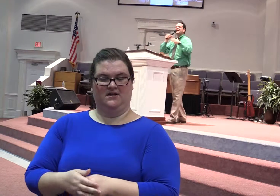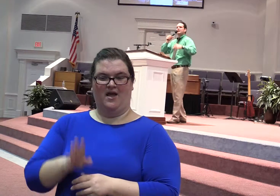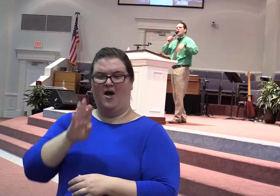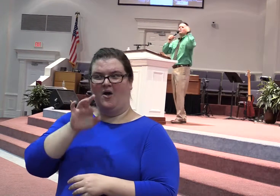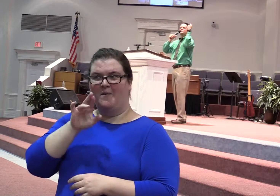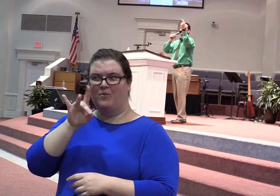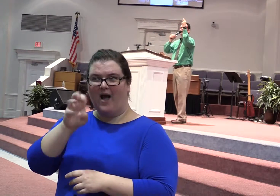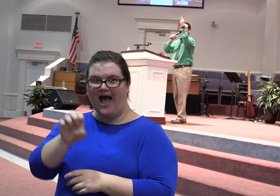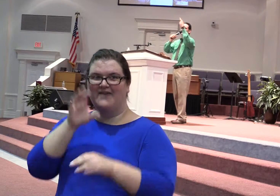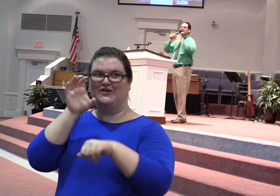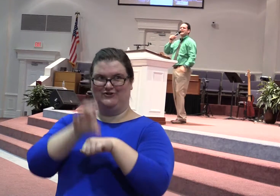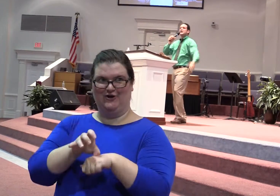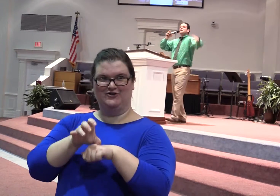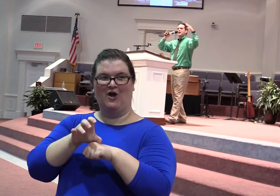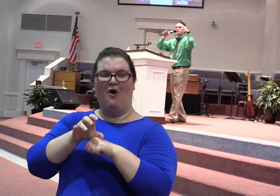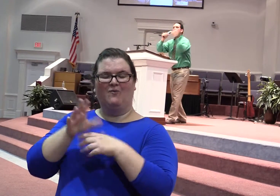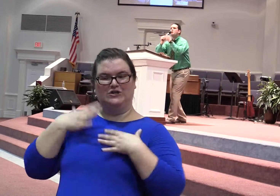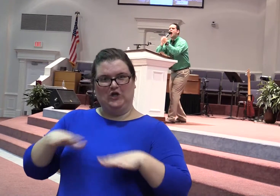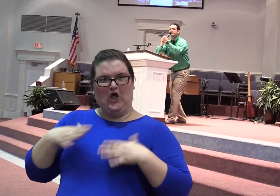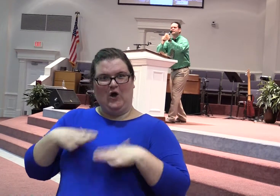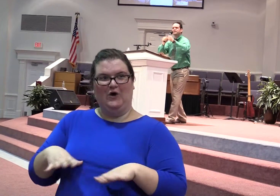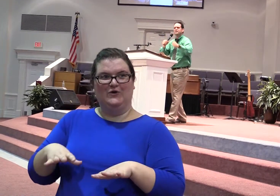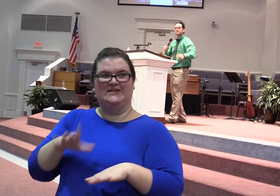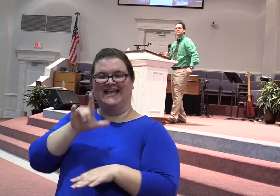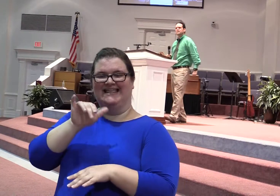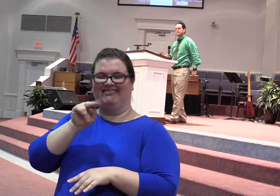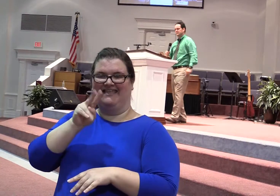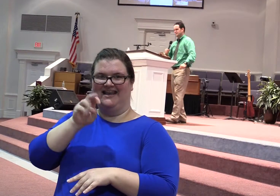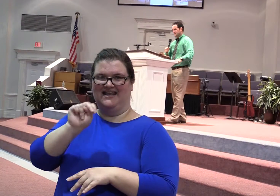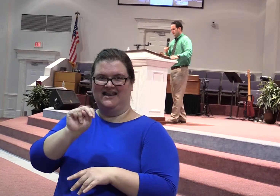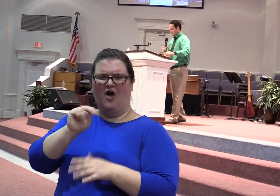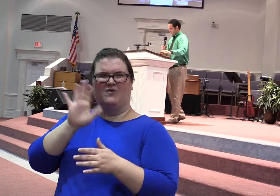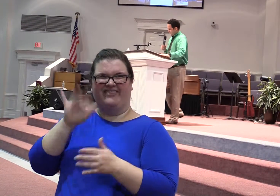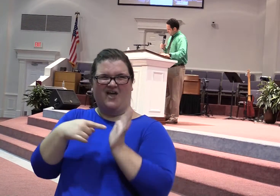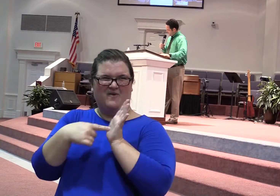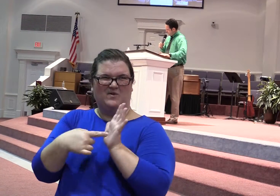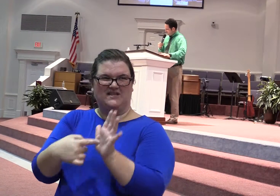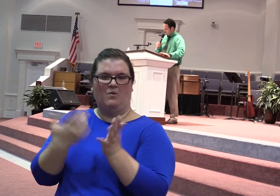in linen. What was the linen? Their good works.